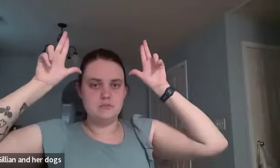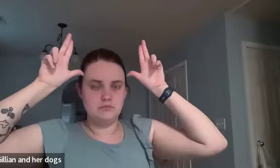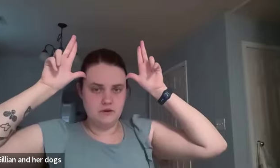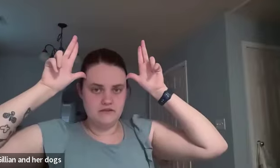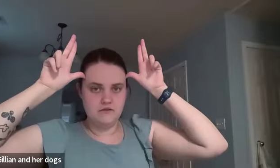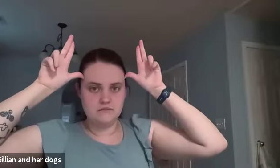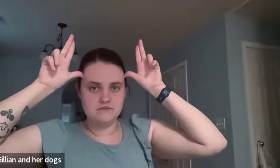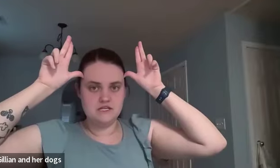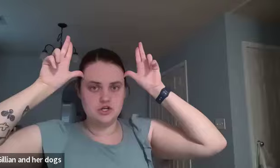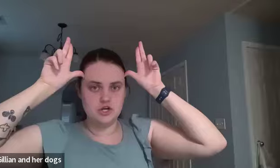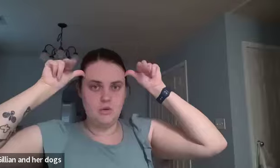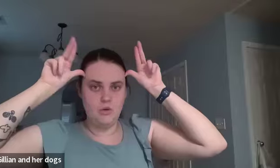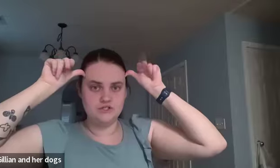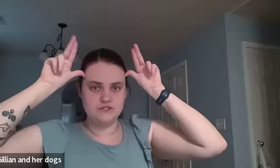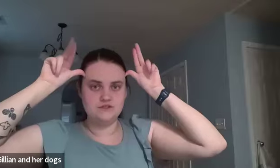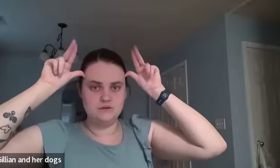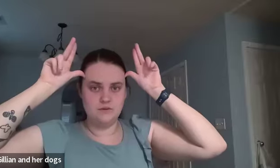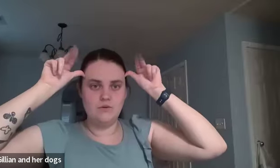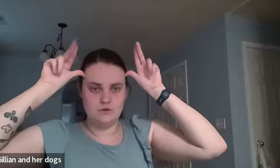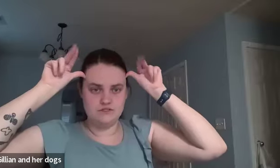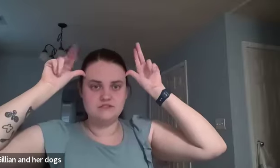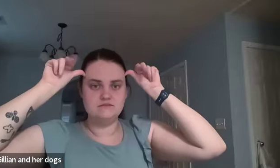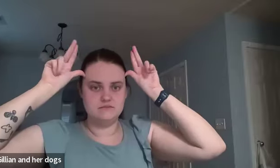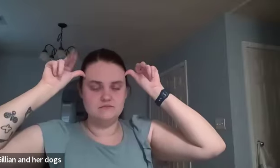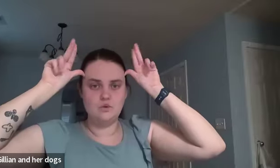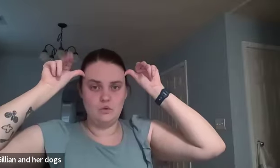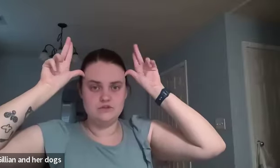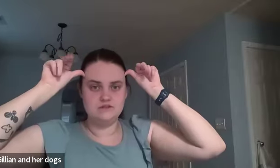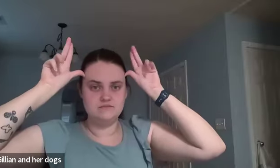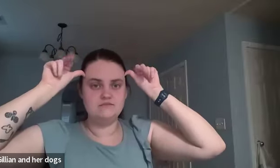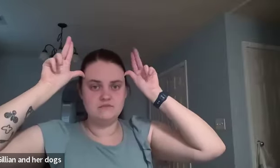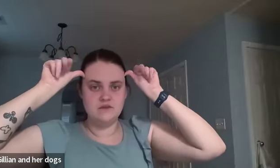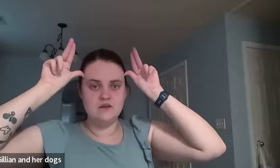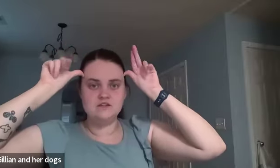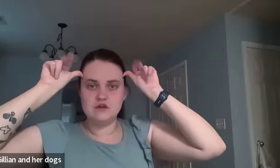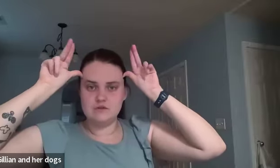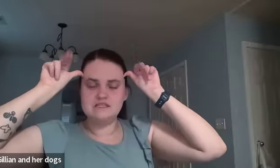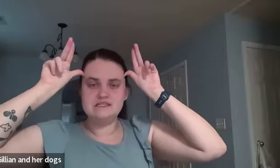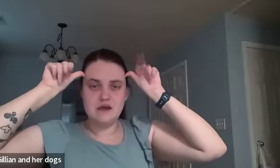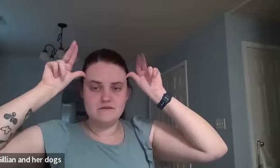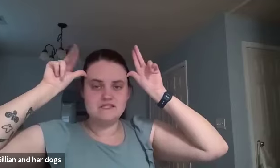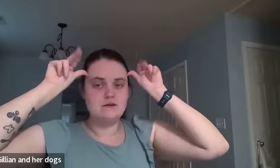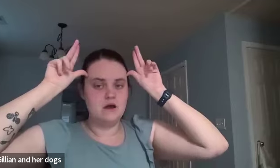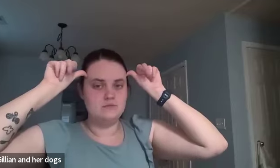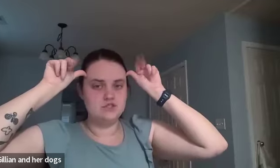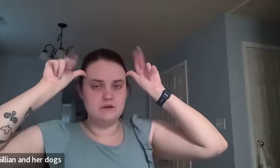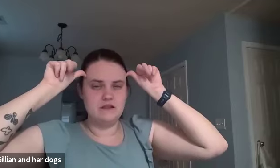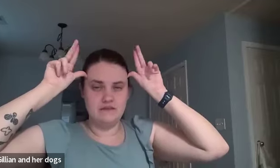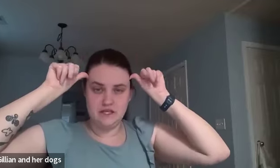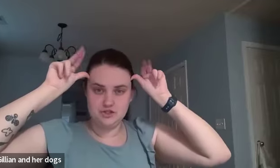going to bring the thumbs and you're going to go horse, horse, horse. So this is the obviously showing like the